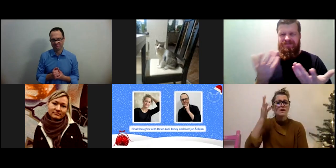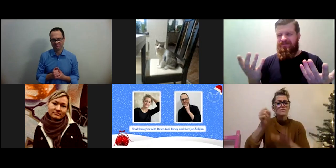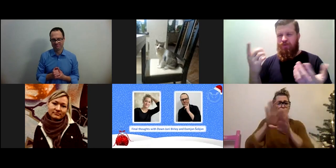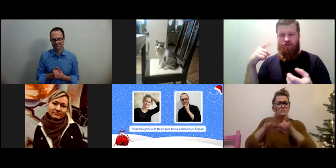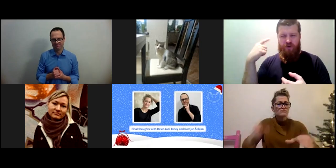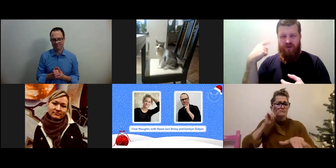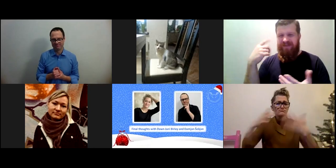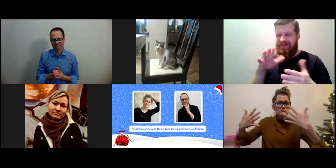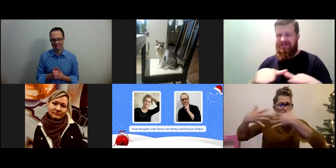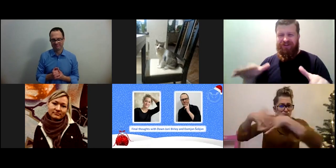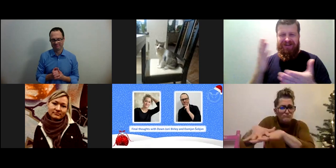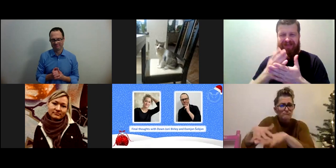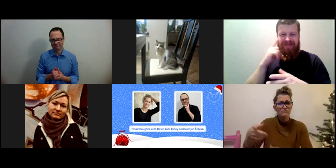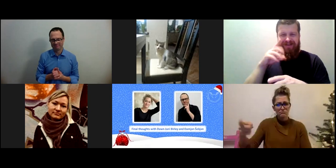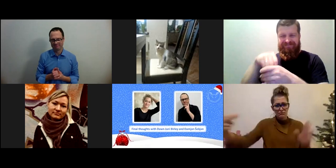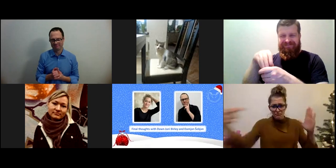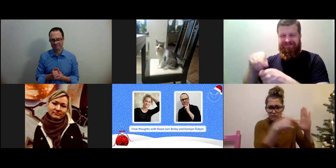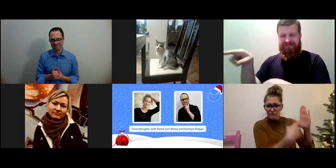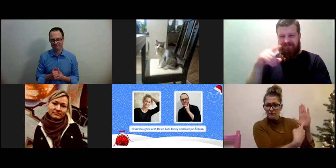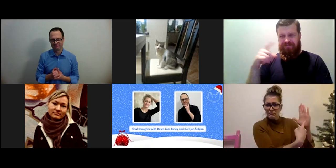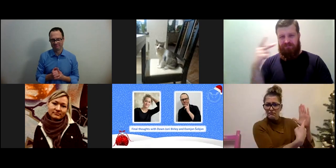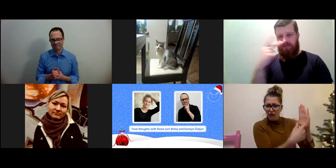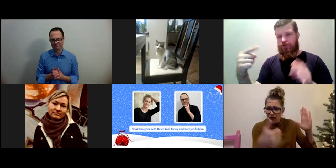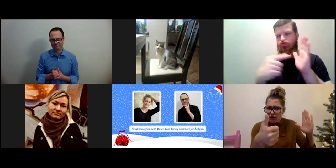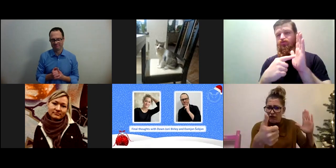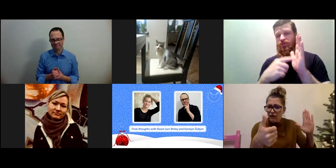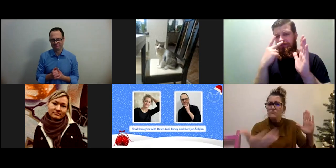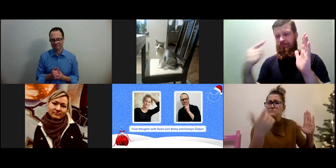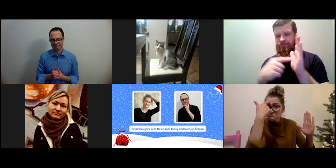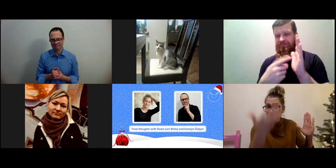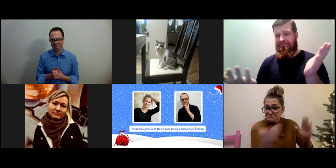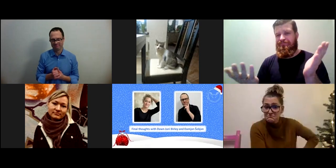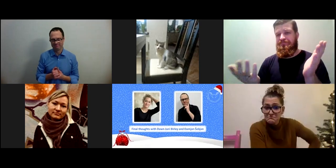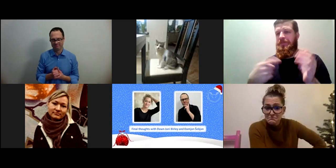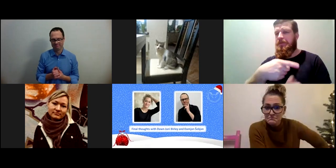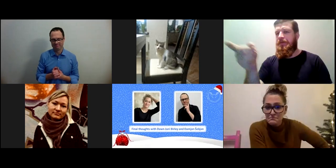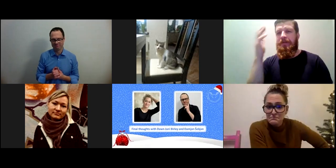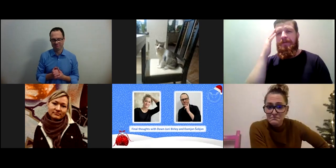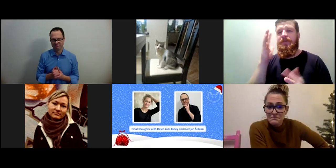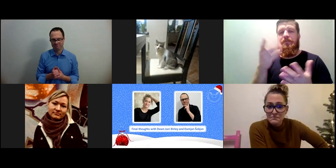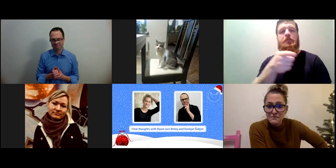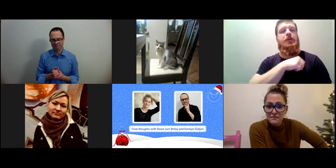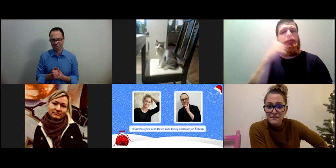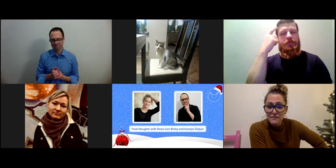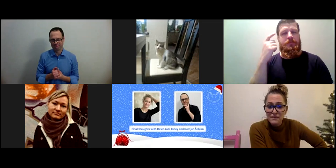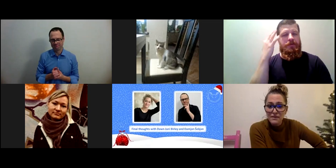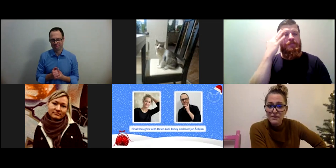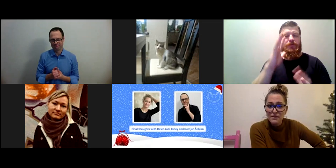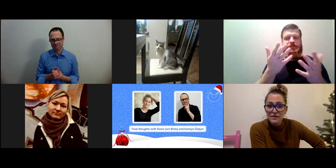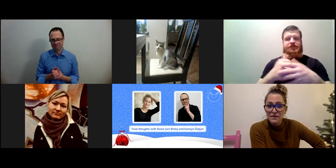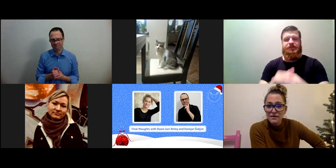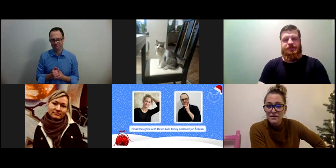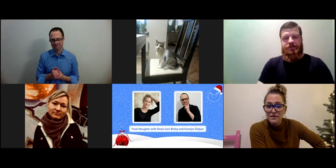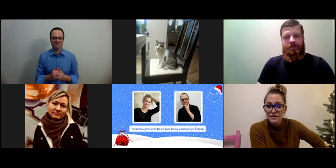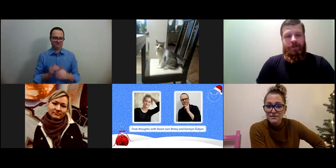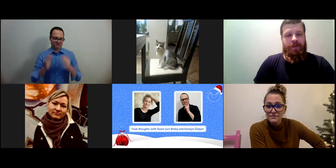to deaf schools, to hearing schools or mainstream schools. We can use this amazing data and these presentations that you've put